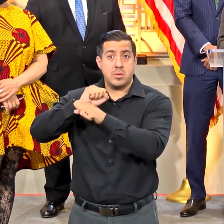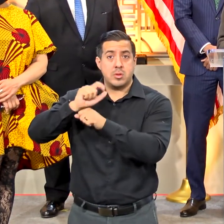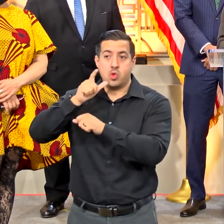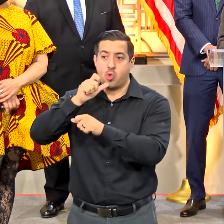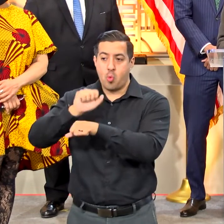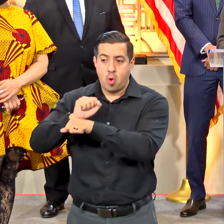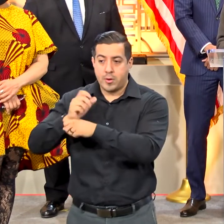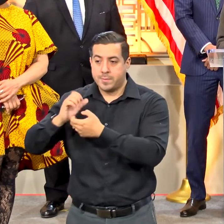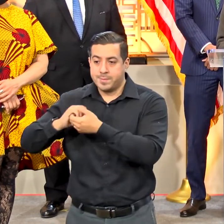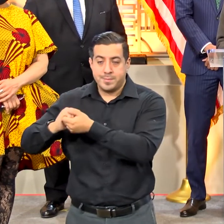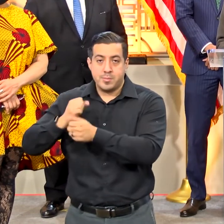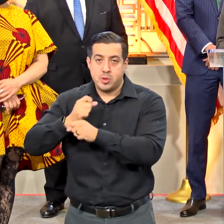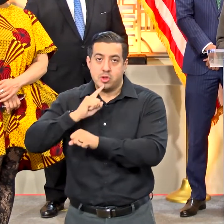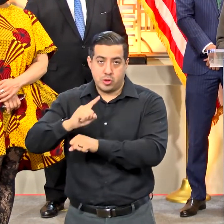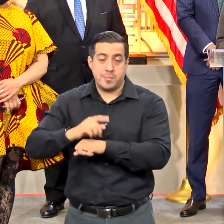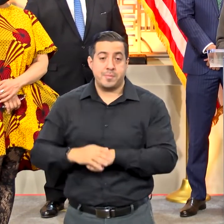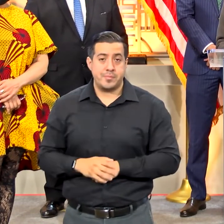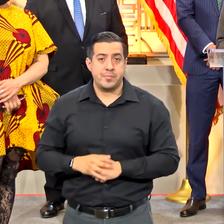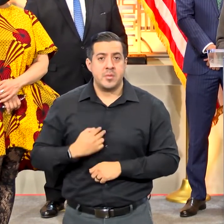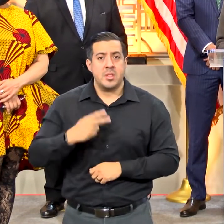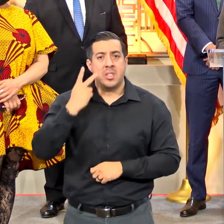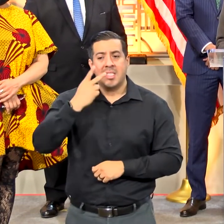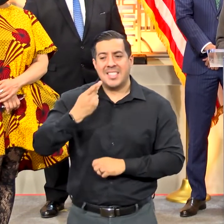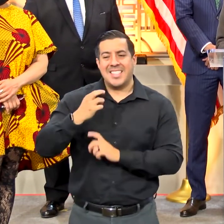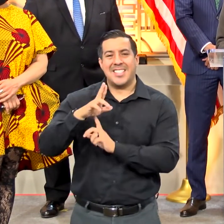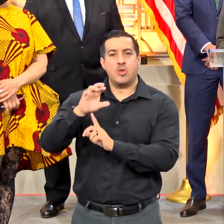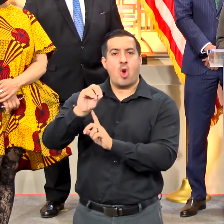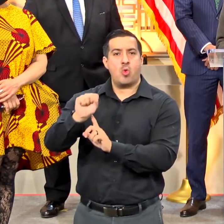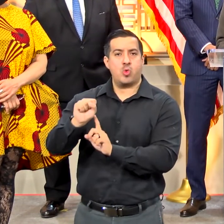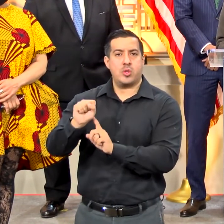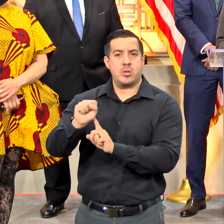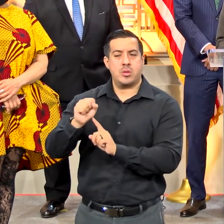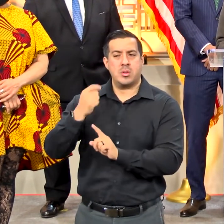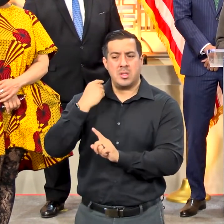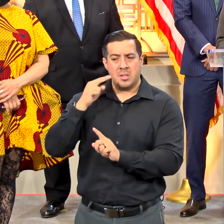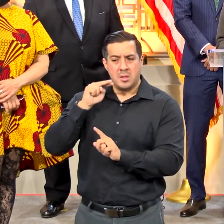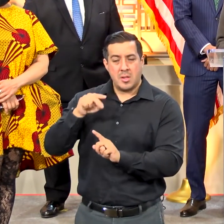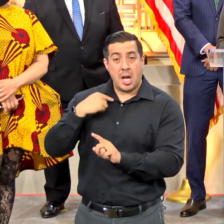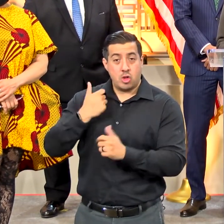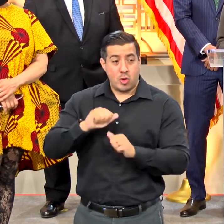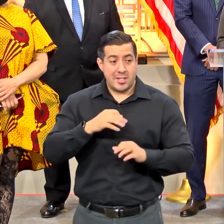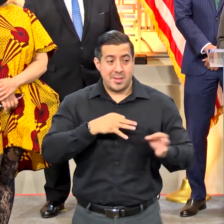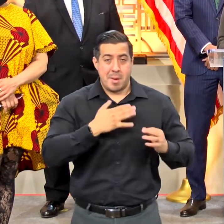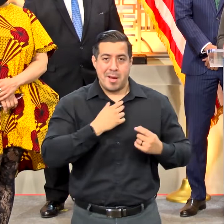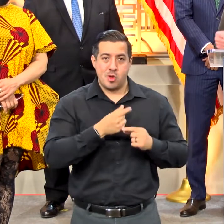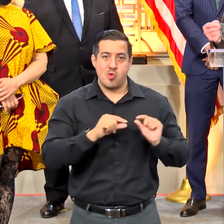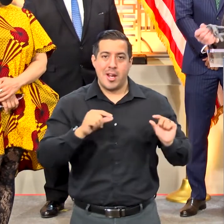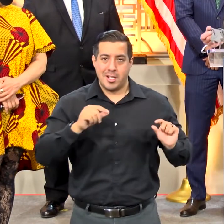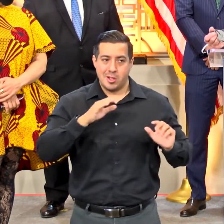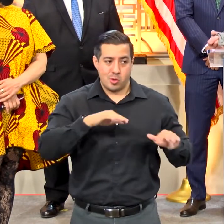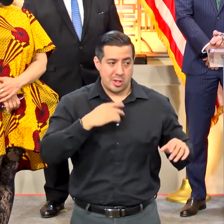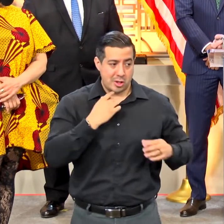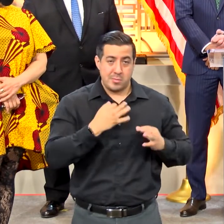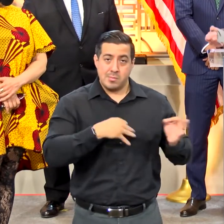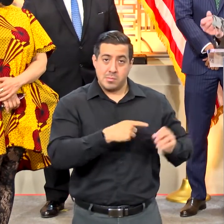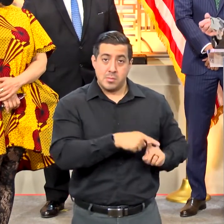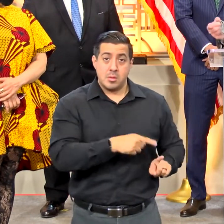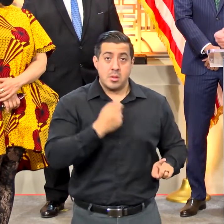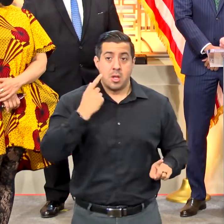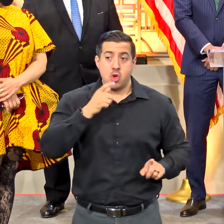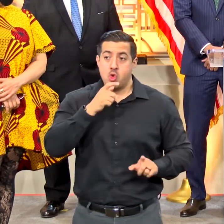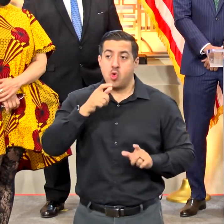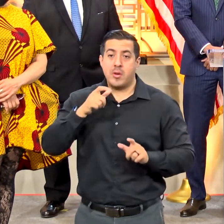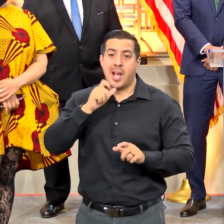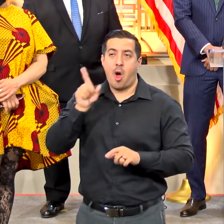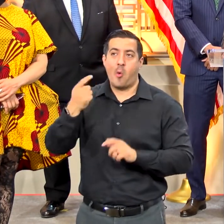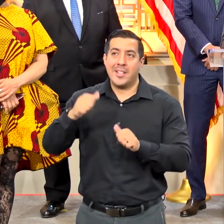do that. When I look at heroes, and I try to explain to my grandchildren what a hero is, it is more than someone who can